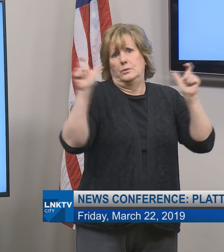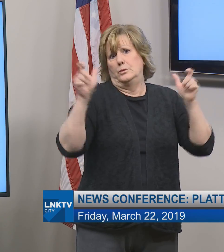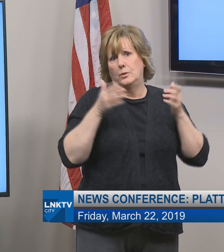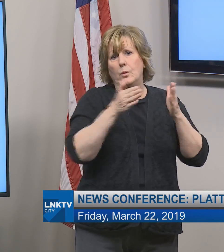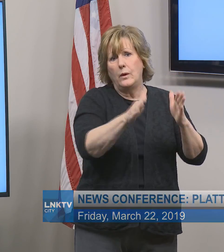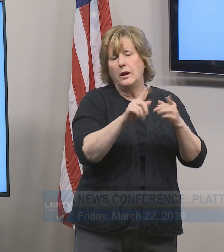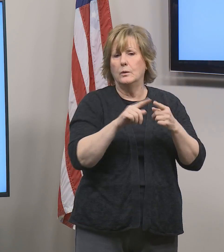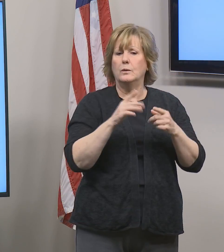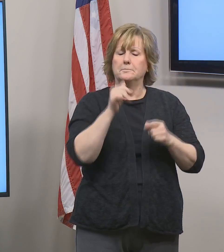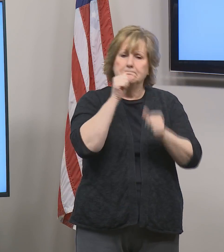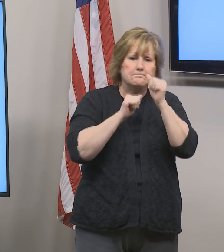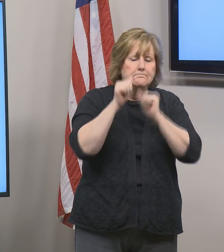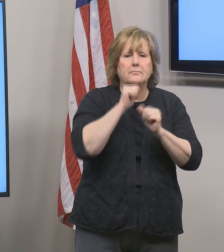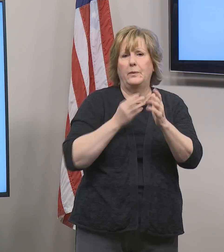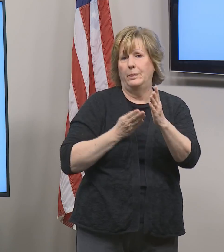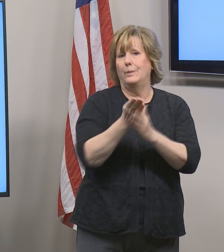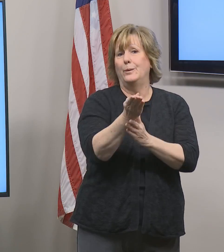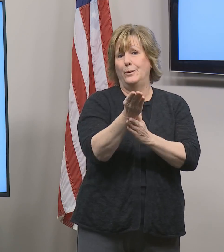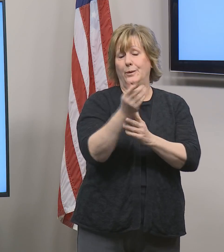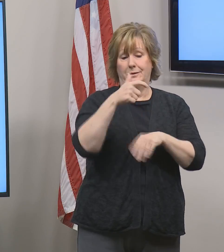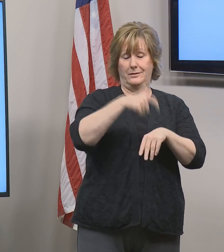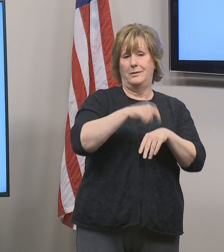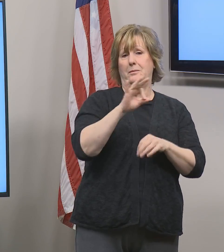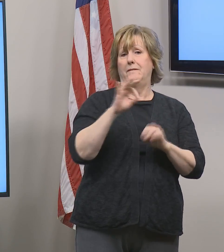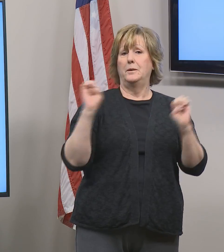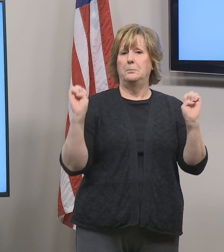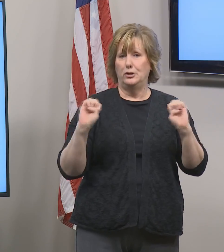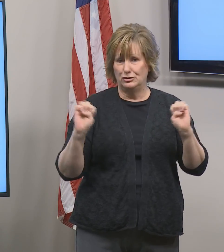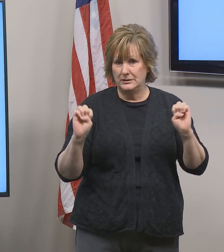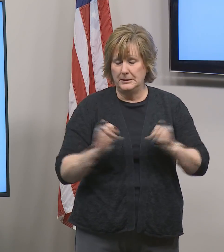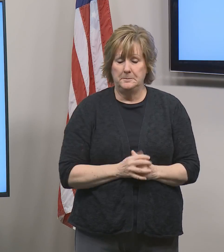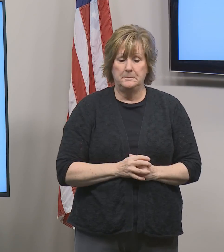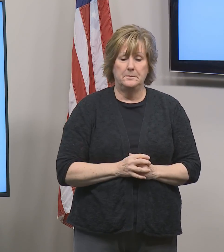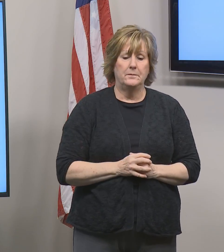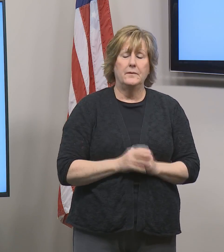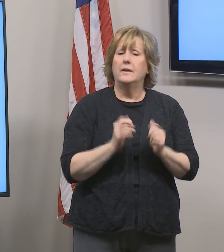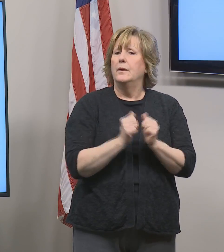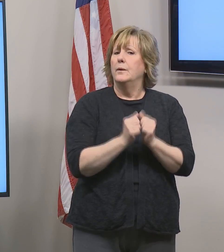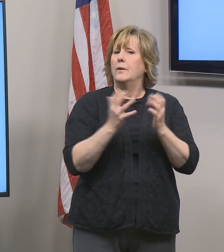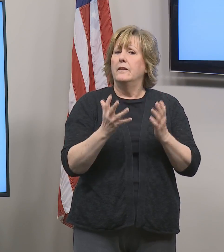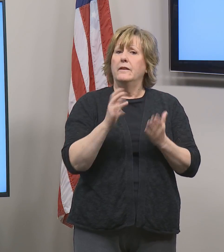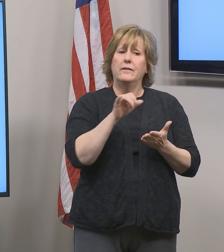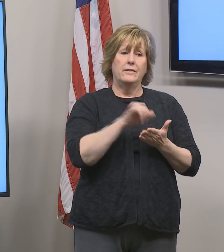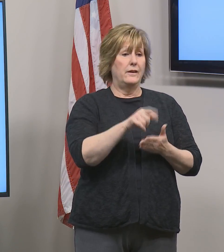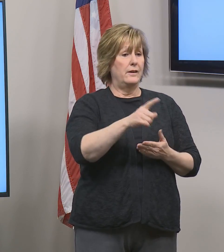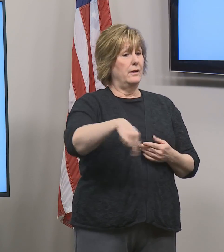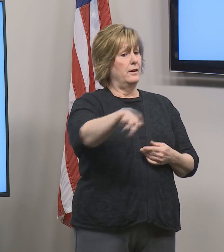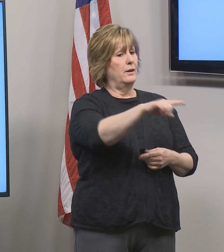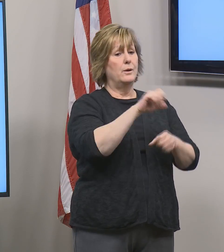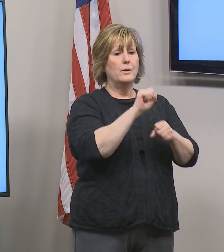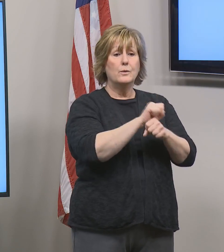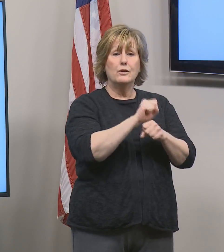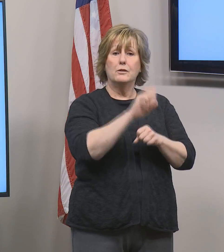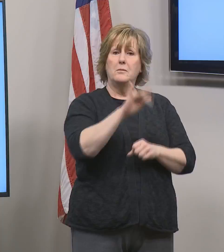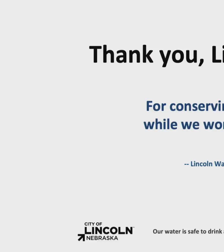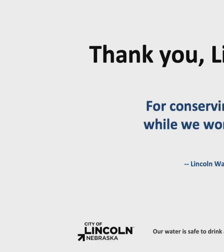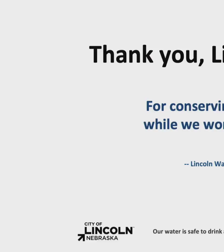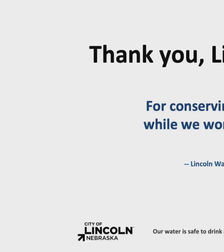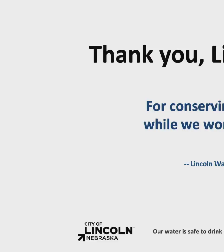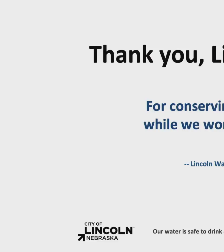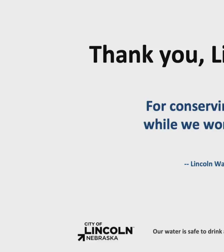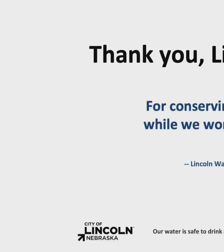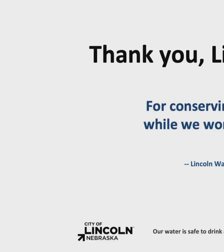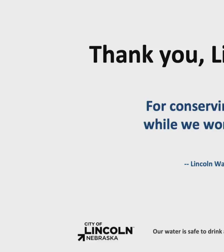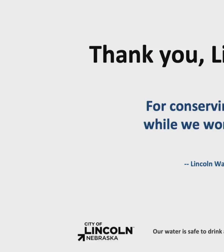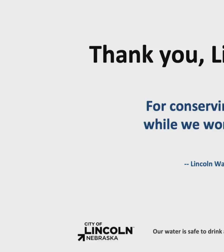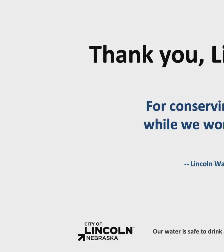to help us get through this period of emergency. Without that work by Lincolnites, we couldn't have